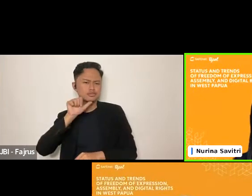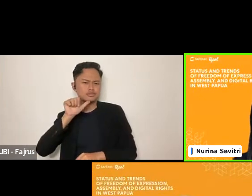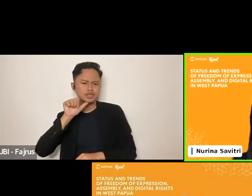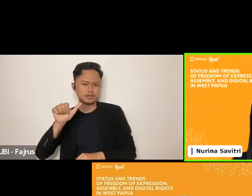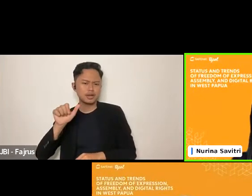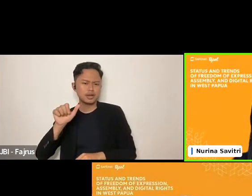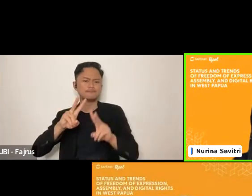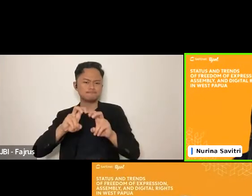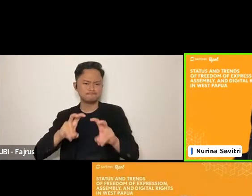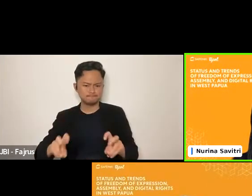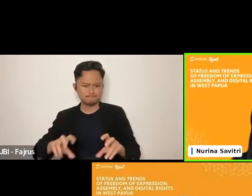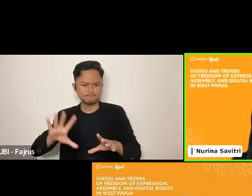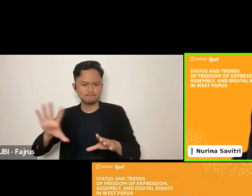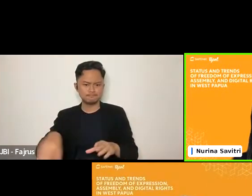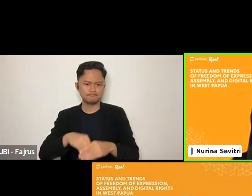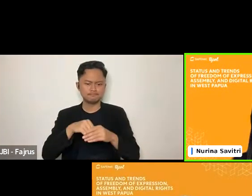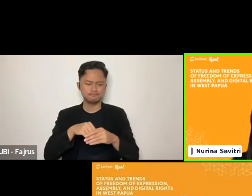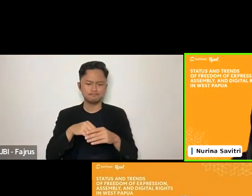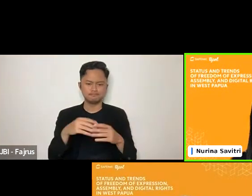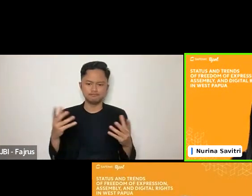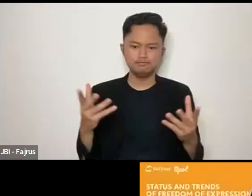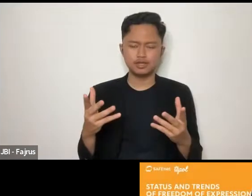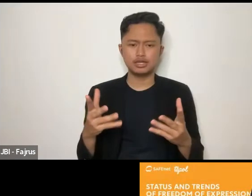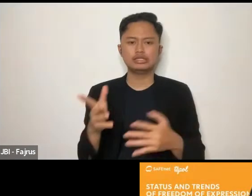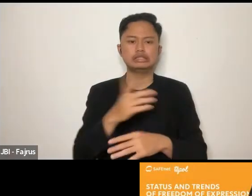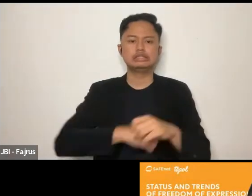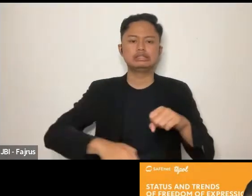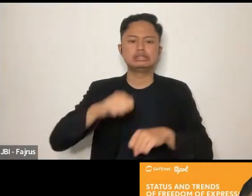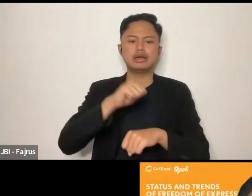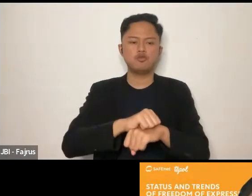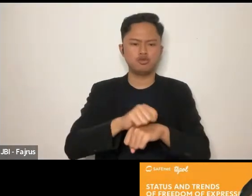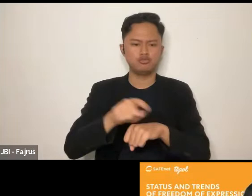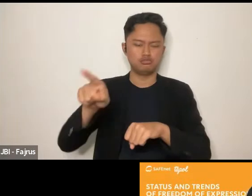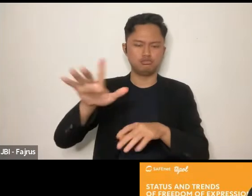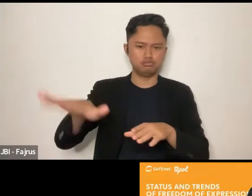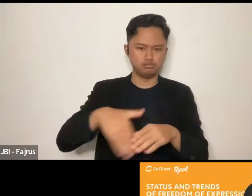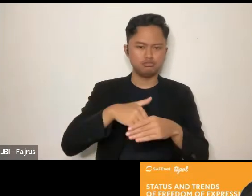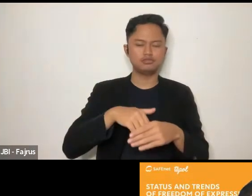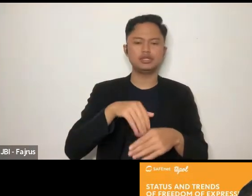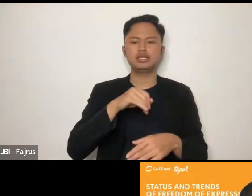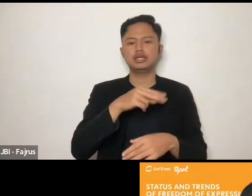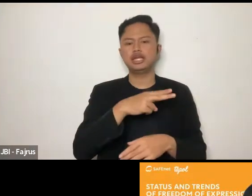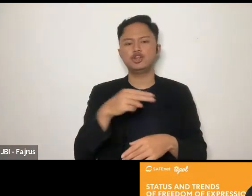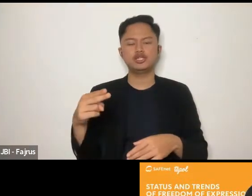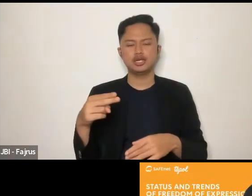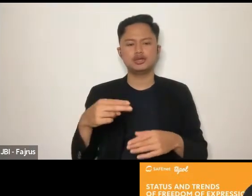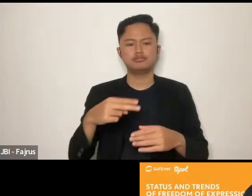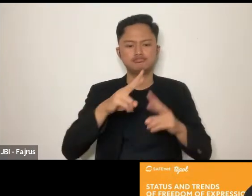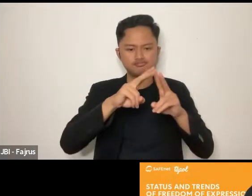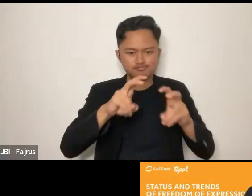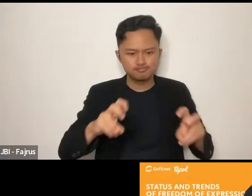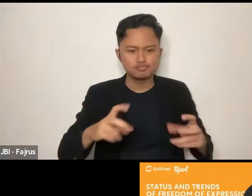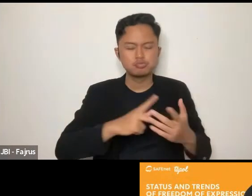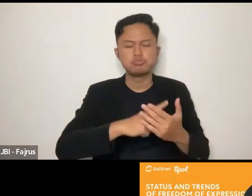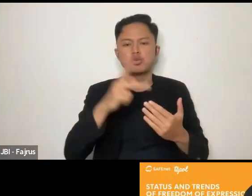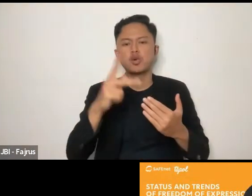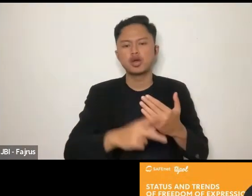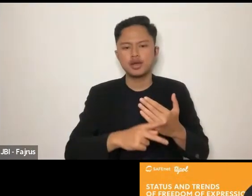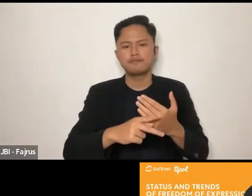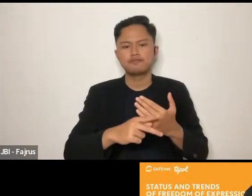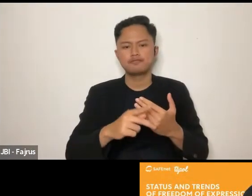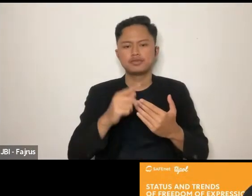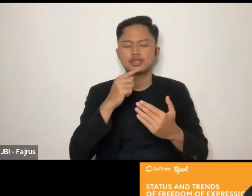at ISEAS Yusof Ishak Institute, Singapore. He joined the Indonesia study program and conducted research on